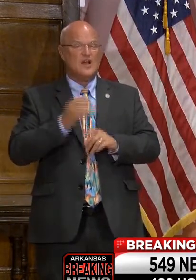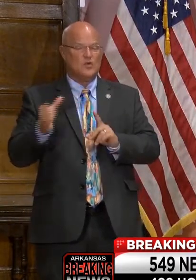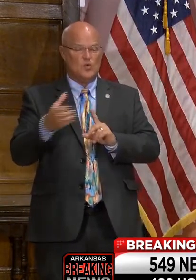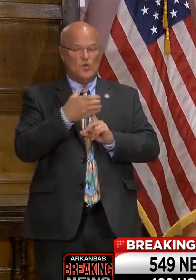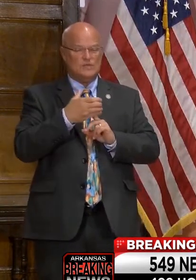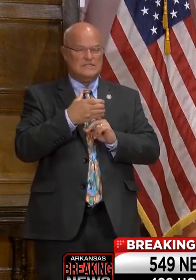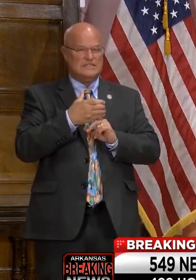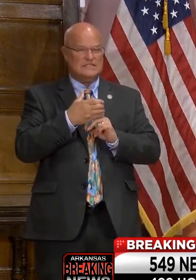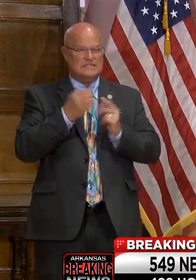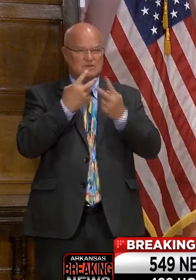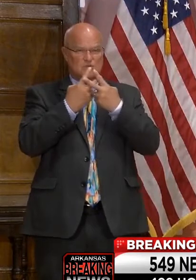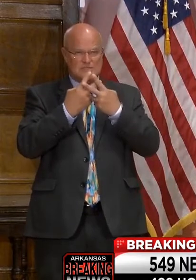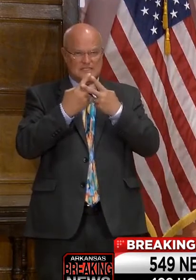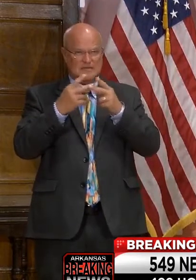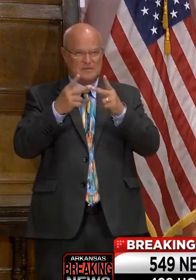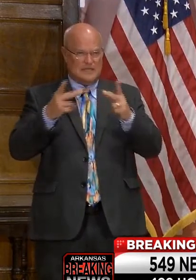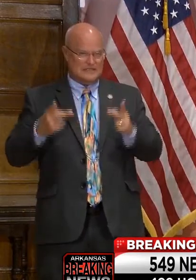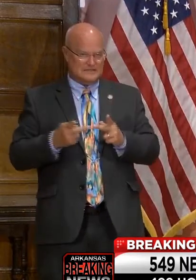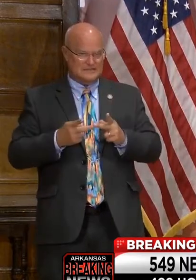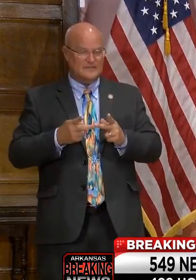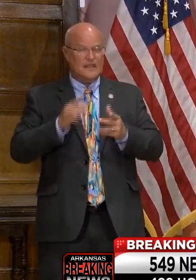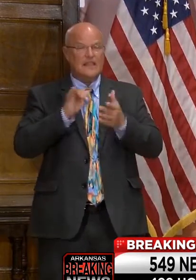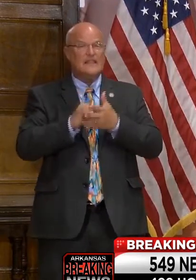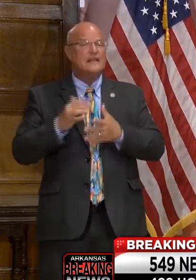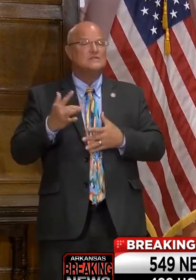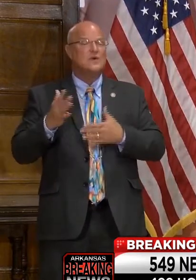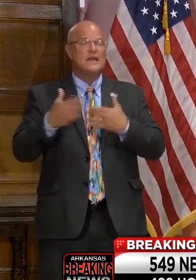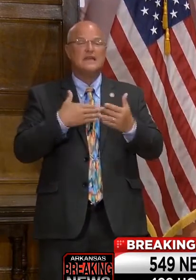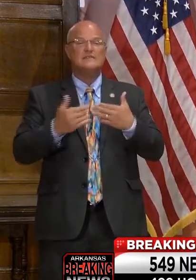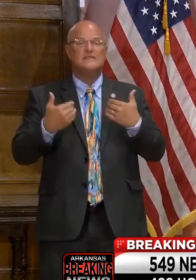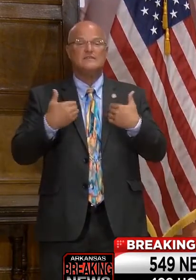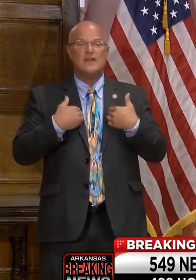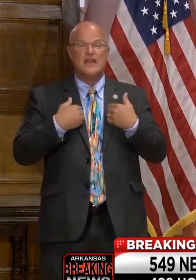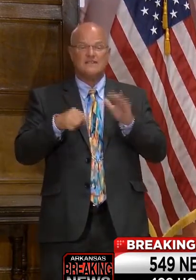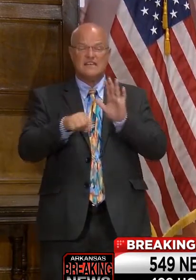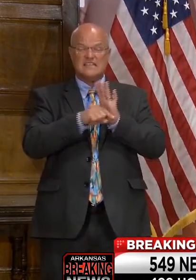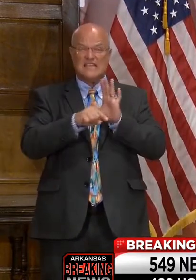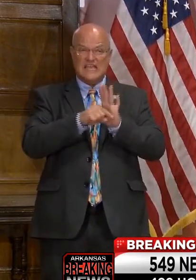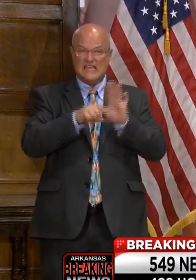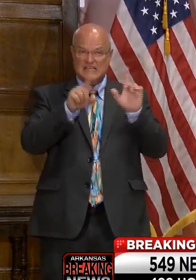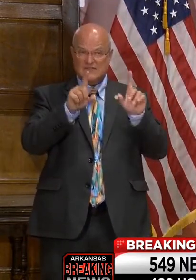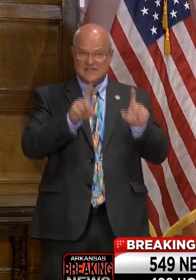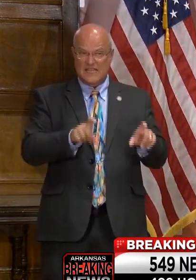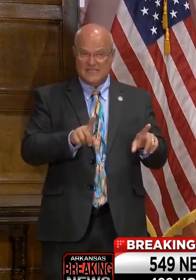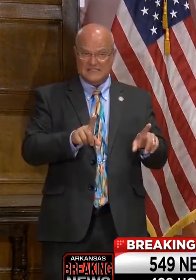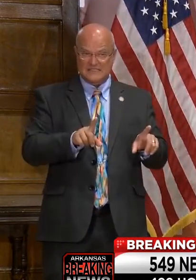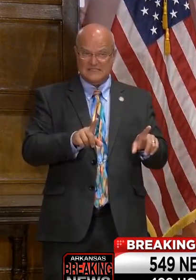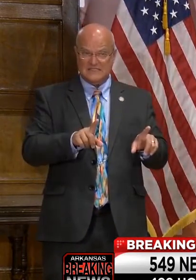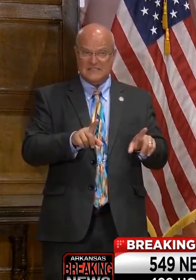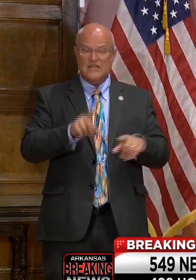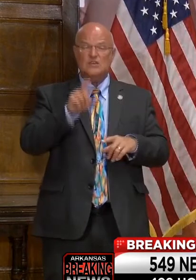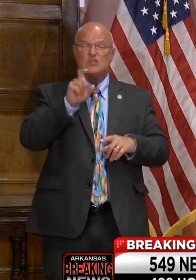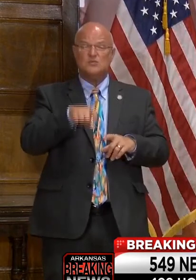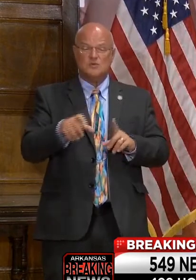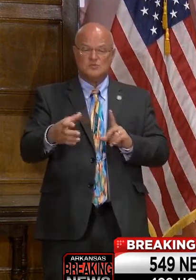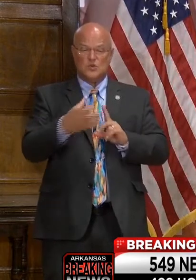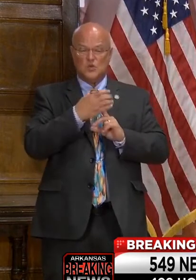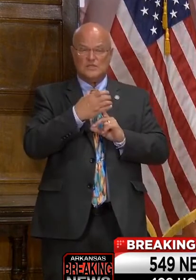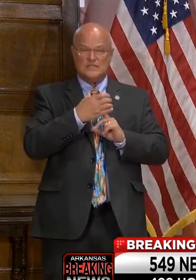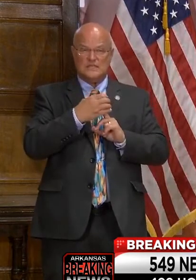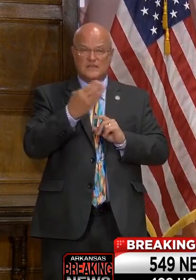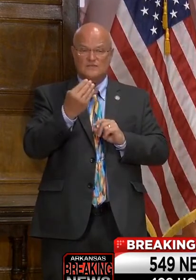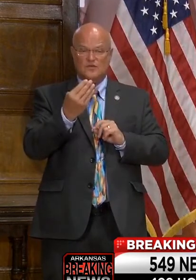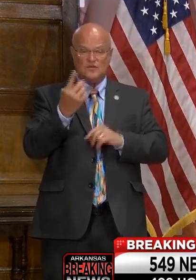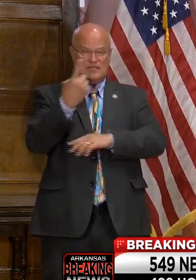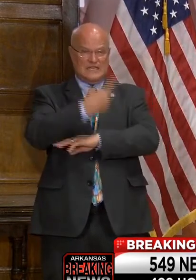quarantine isolation procedures. That is why, even if you have a negative test, you must quarantine yourself